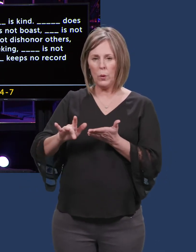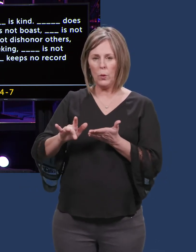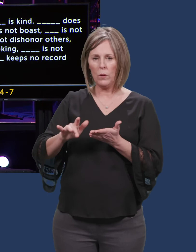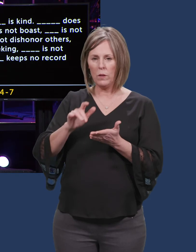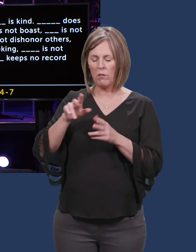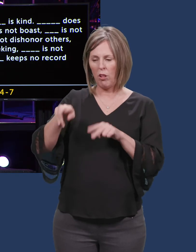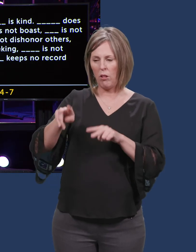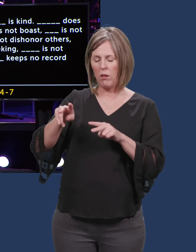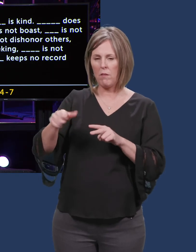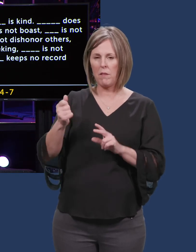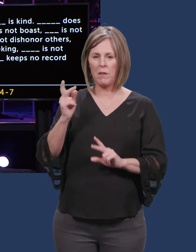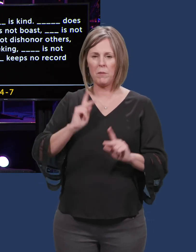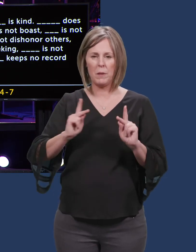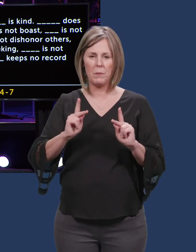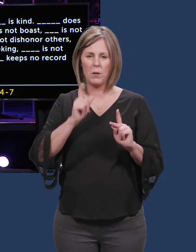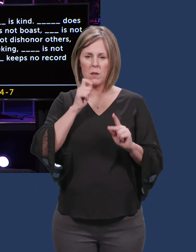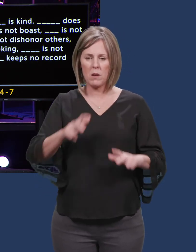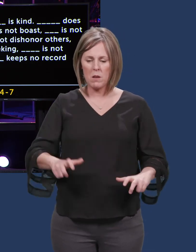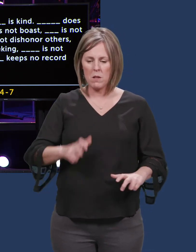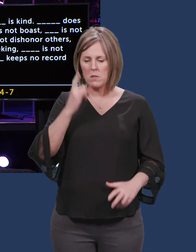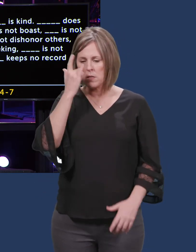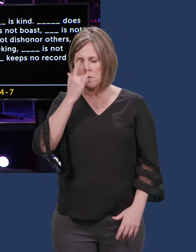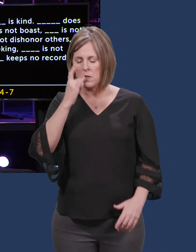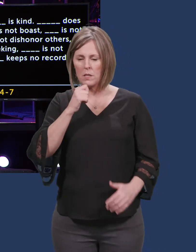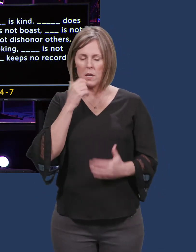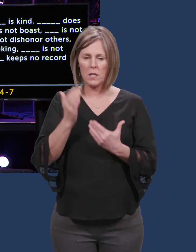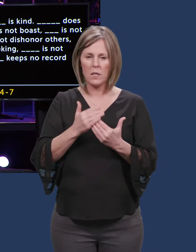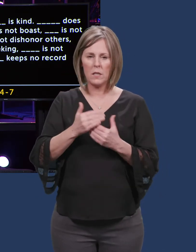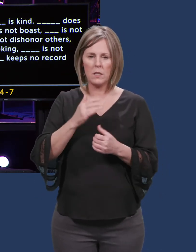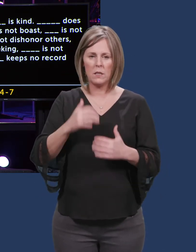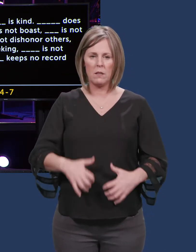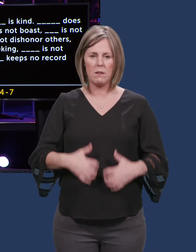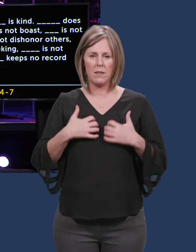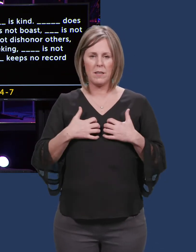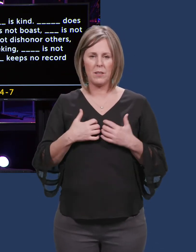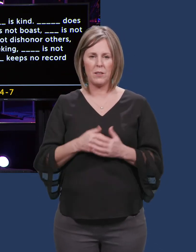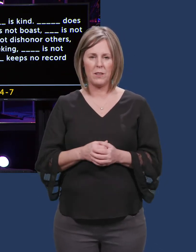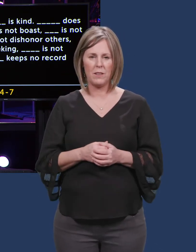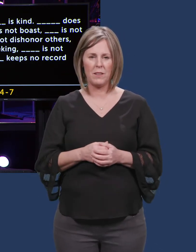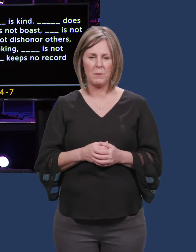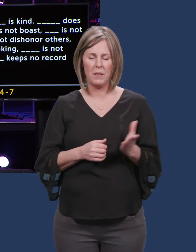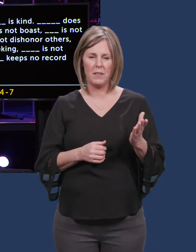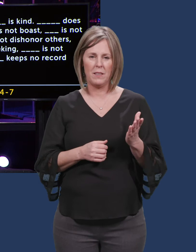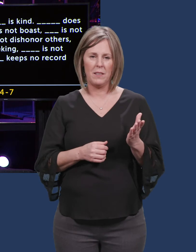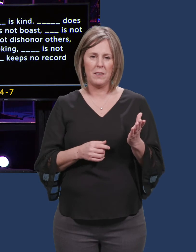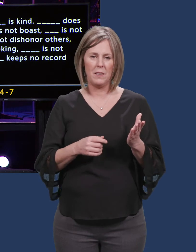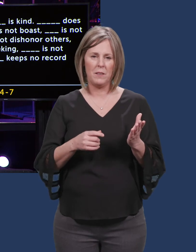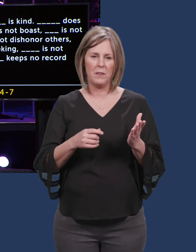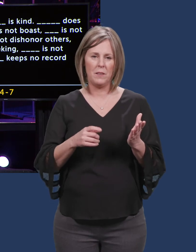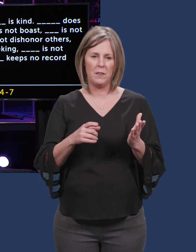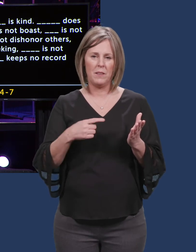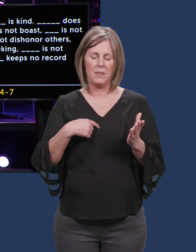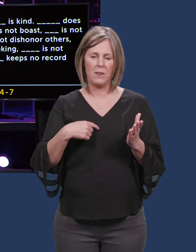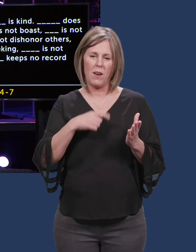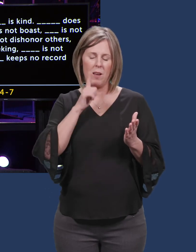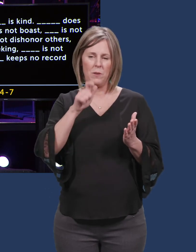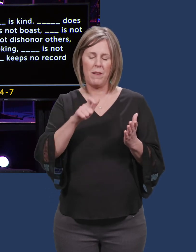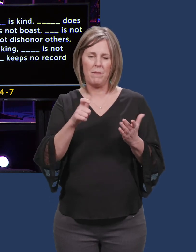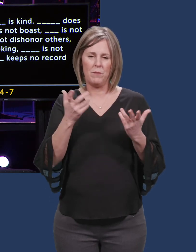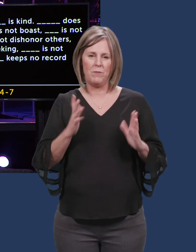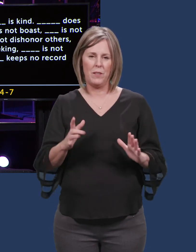not self-seeking. Keith is not easily angered. I mean, you just can't even read it, right? I mean, I'm not even going to finish it because